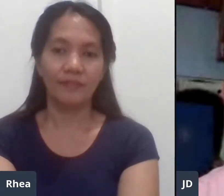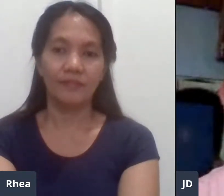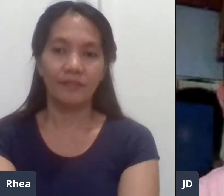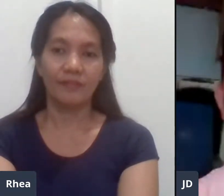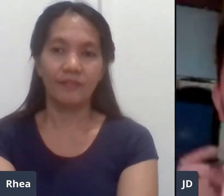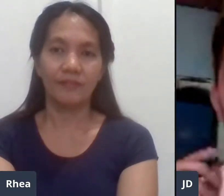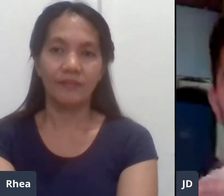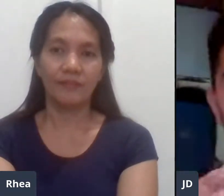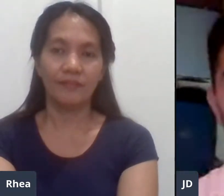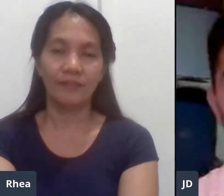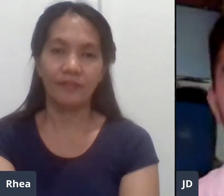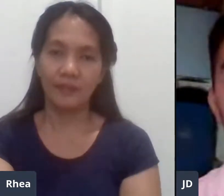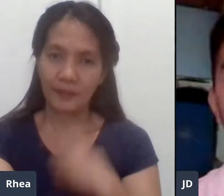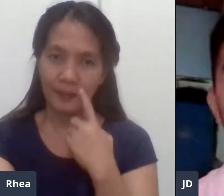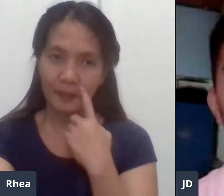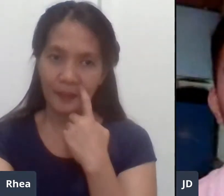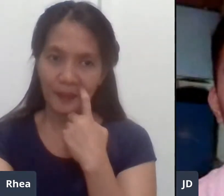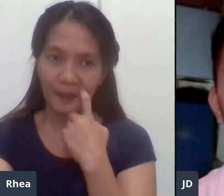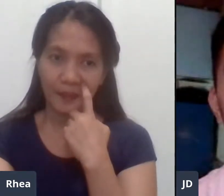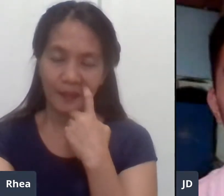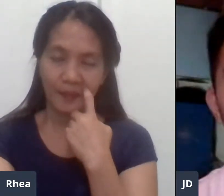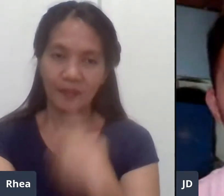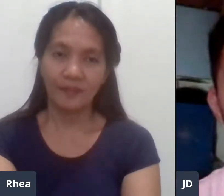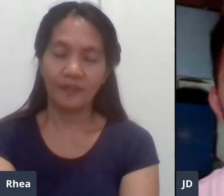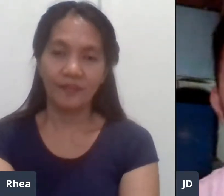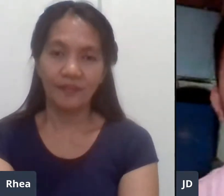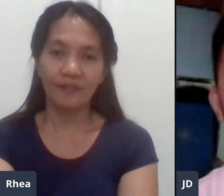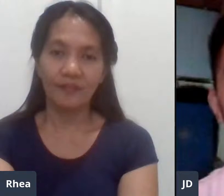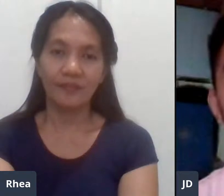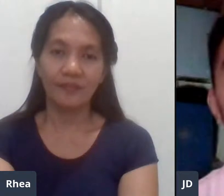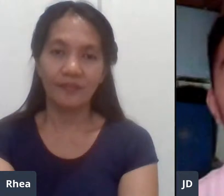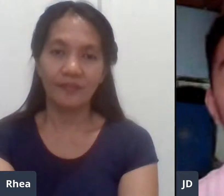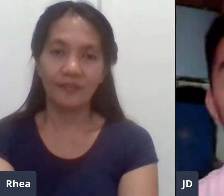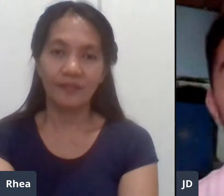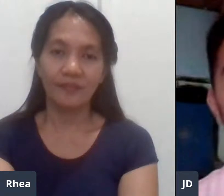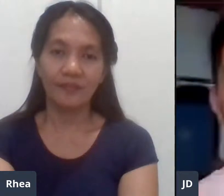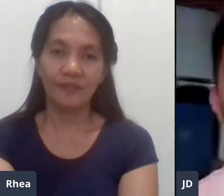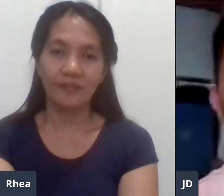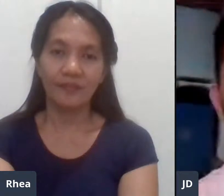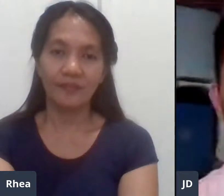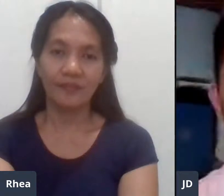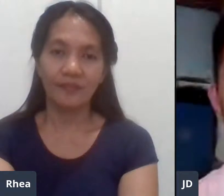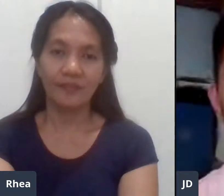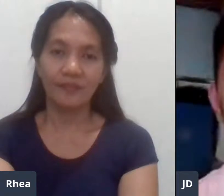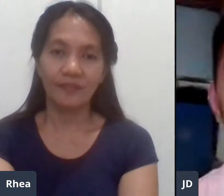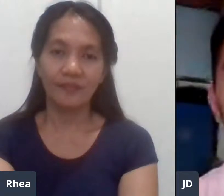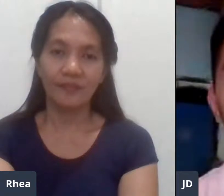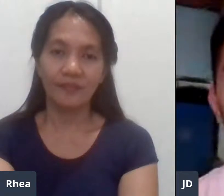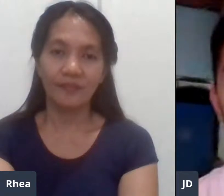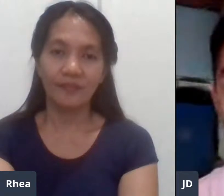that website and just click the form to claim your electronic